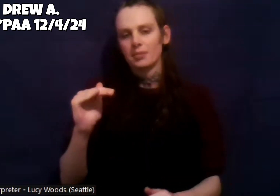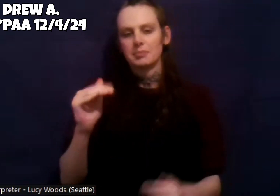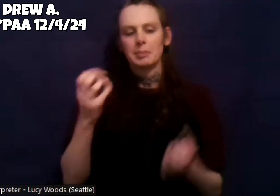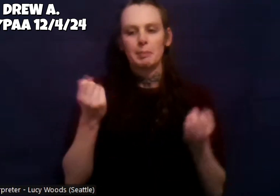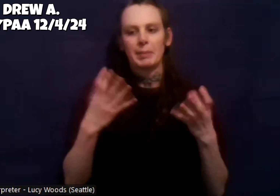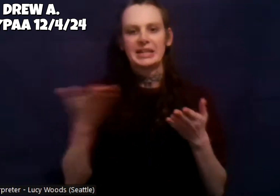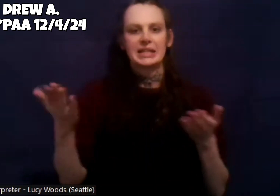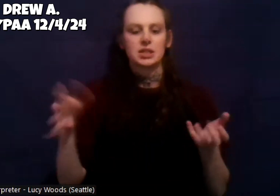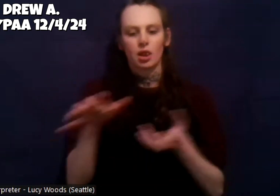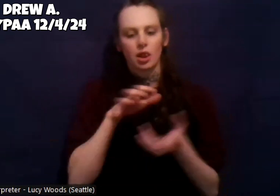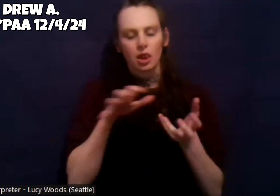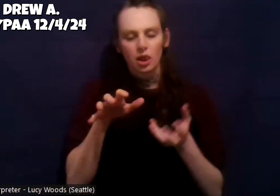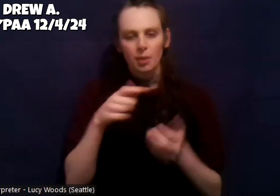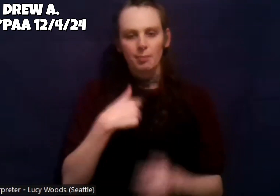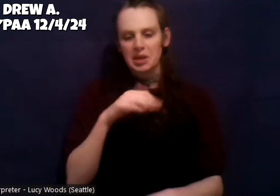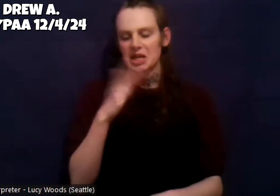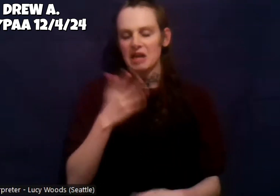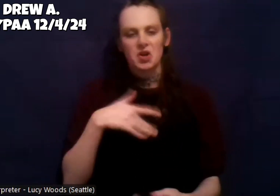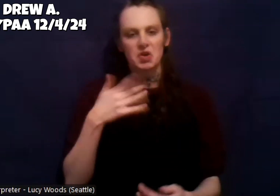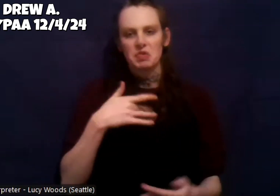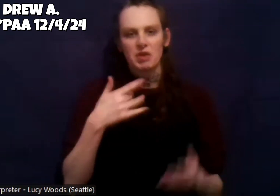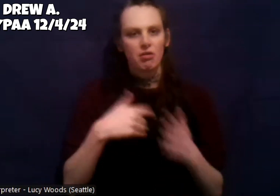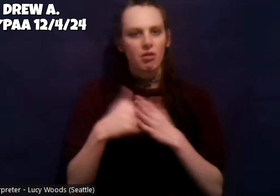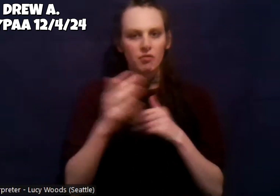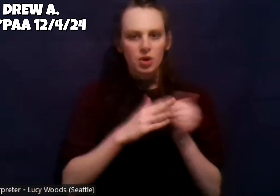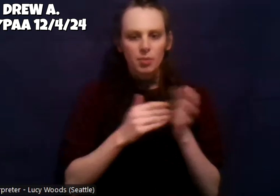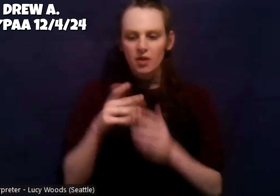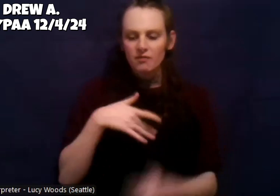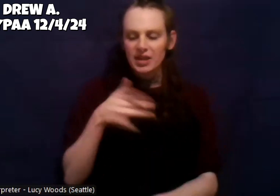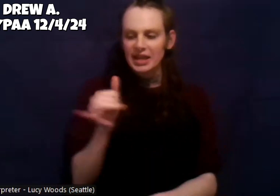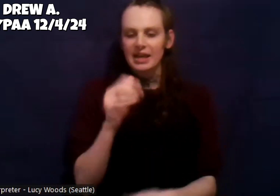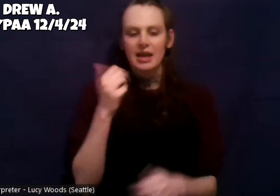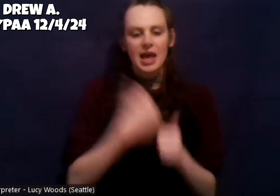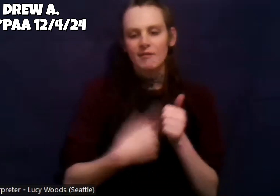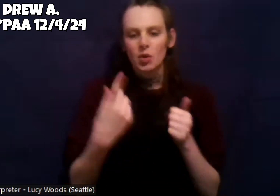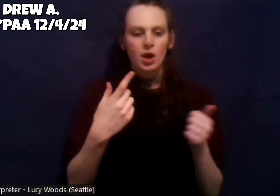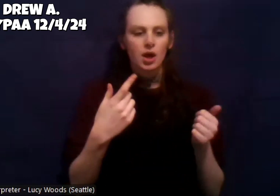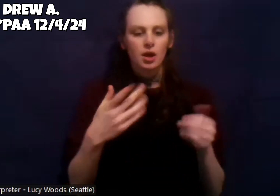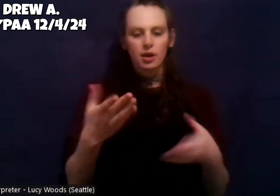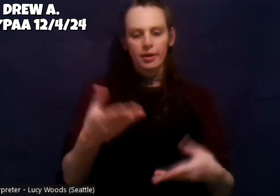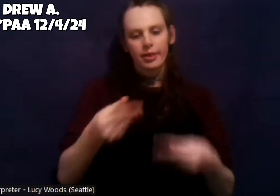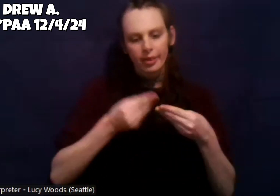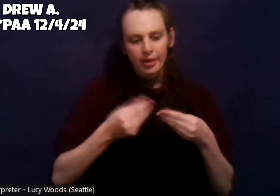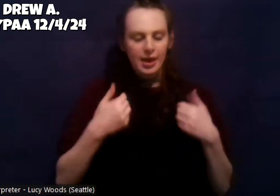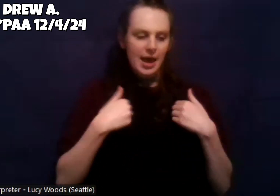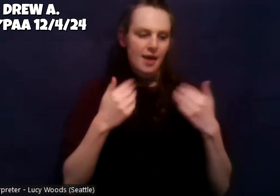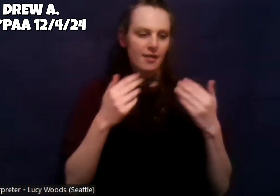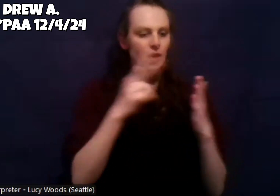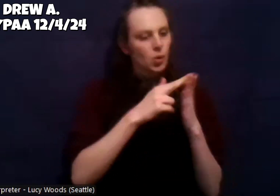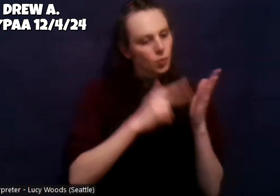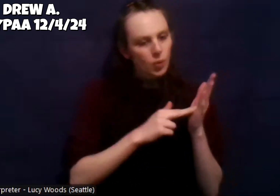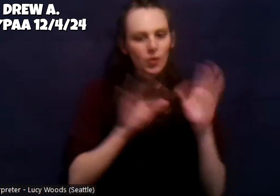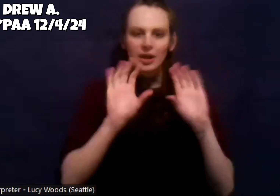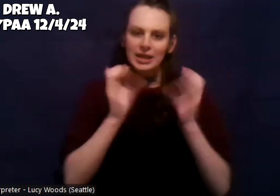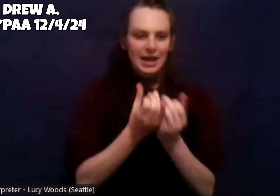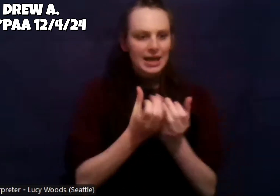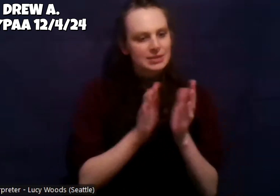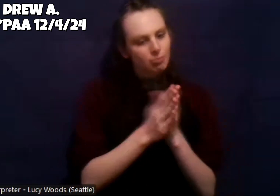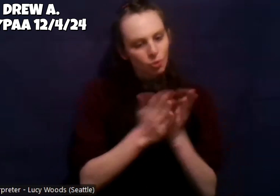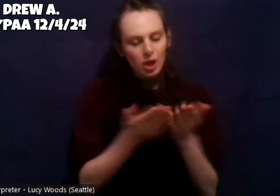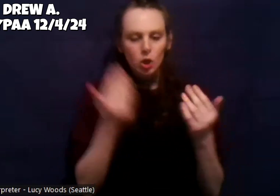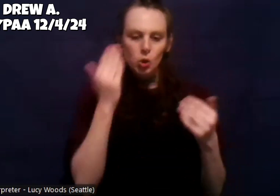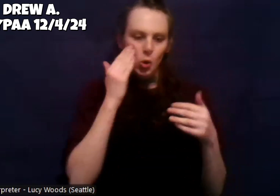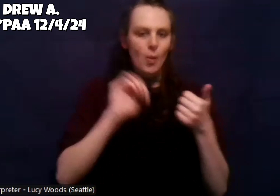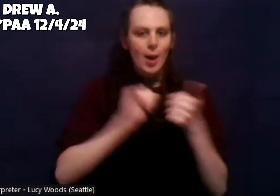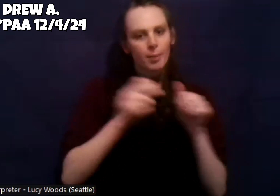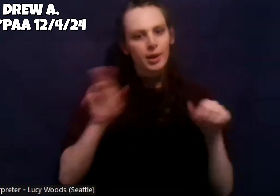felt comfortable. I felt like everyone had this like guidebook to life or like there was classes on how to be like a normal person and